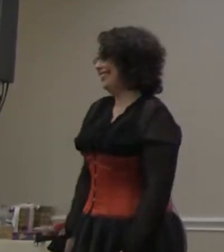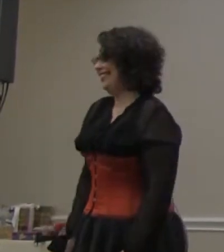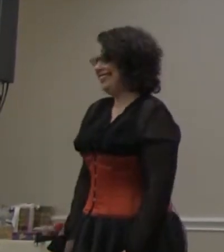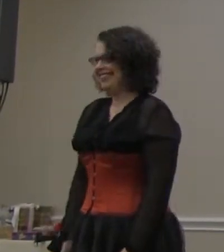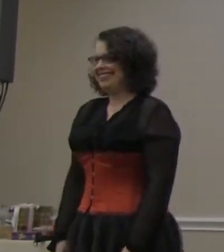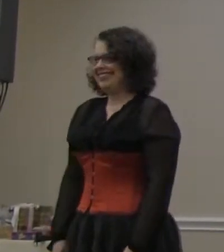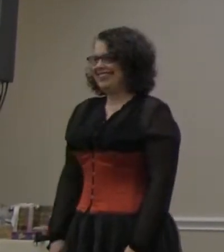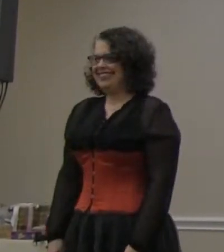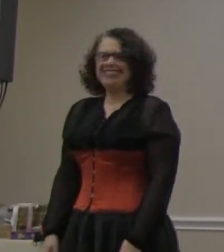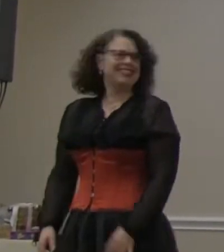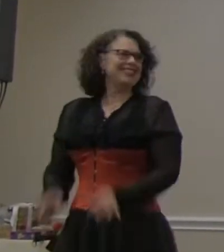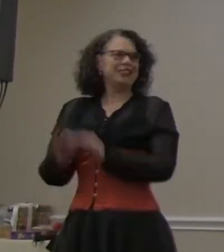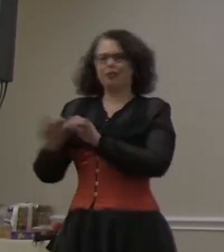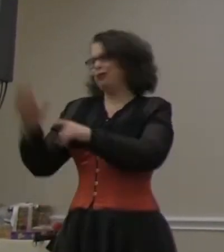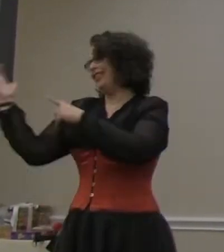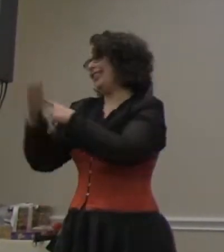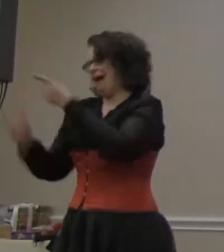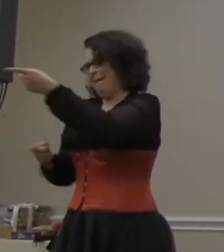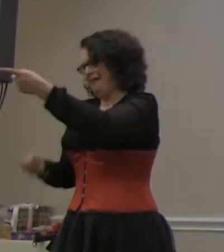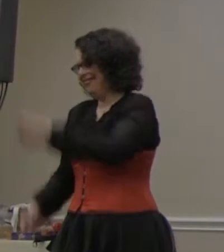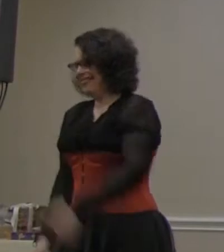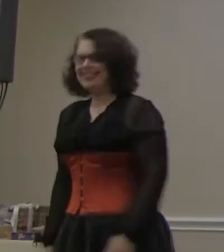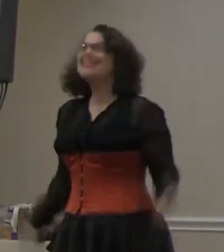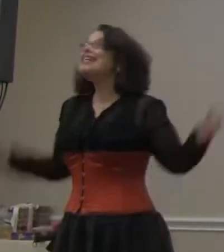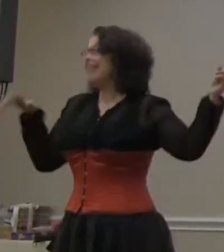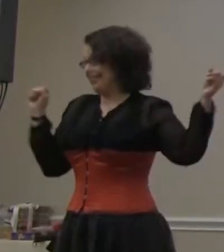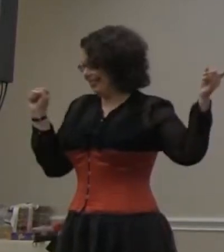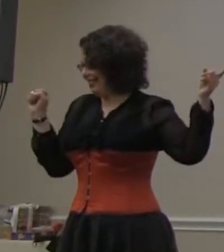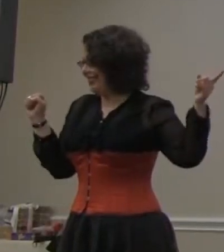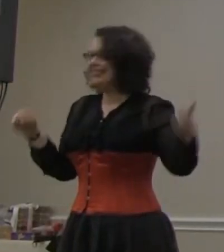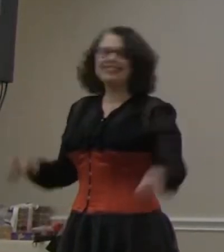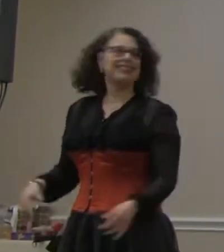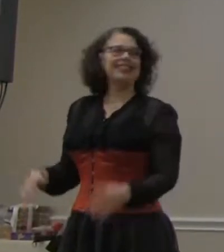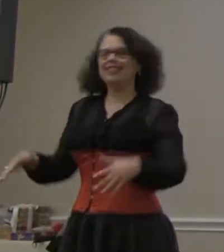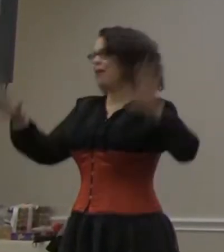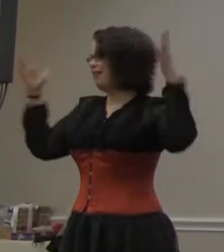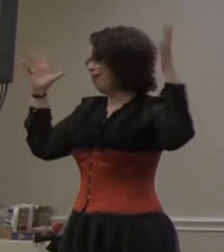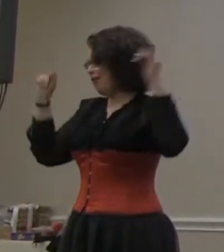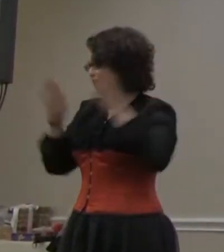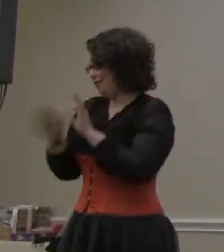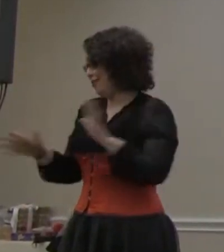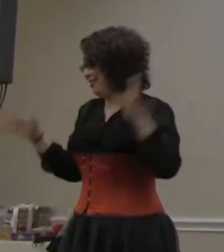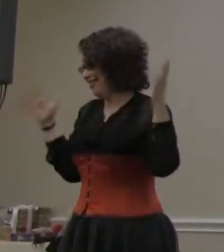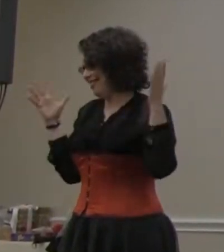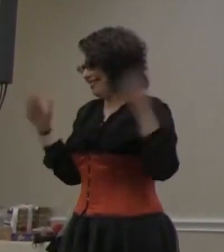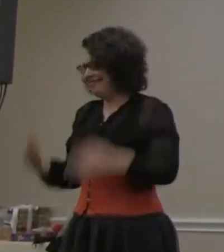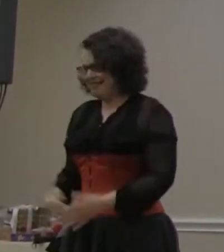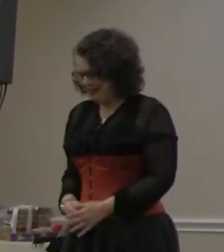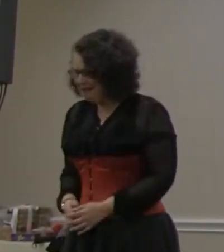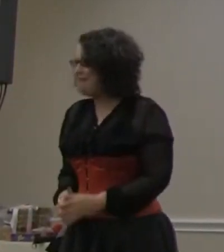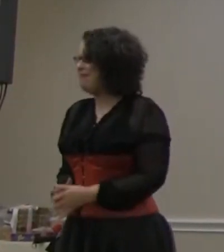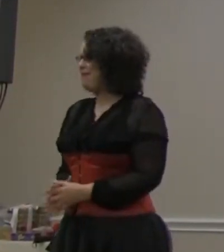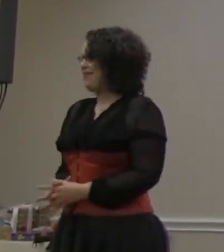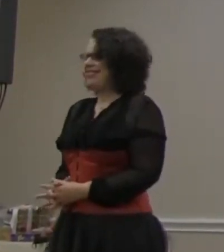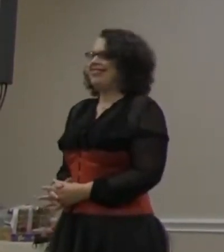The interpreters here are awesome, they really are. Yes. Can we give it up for the interpreter? Yes.